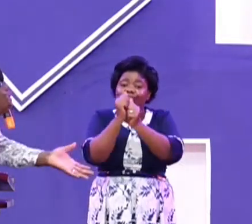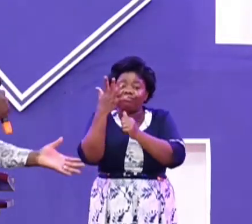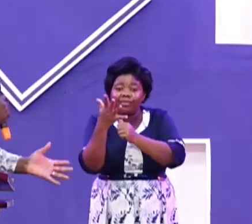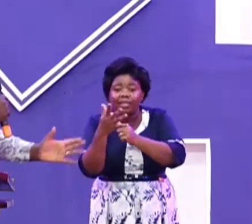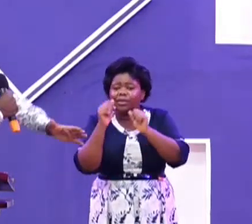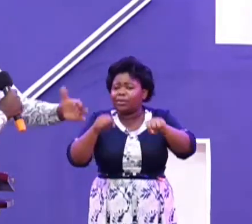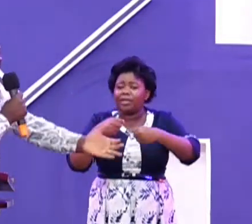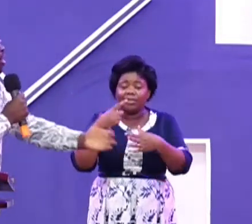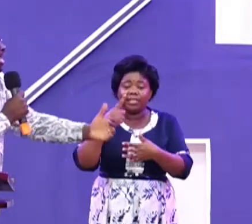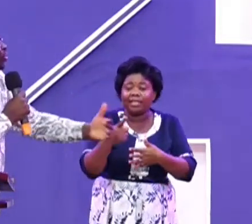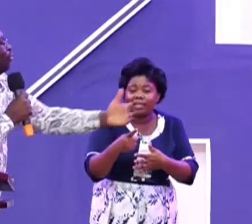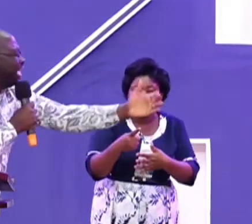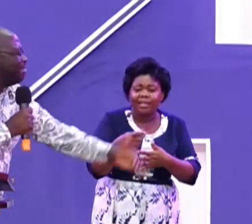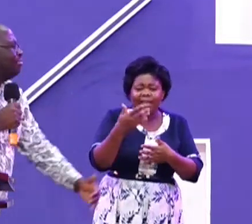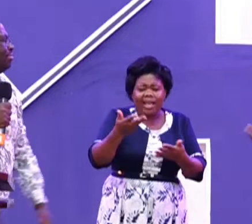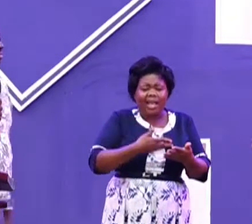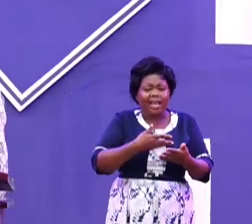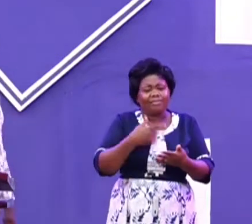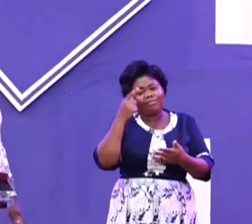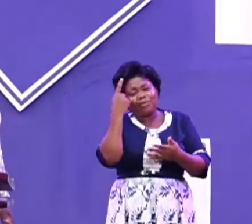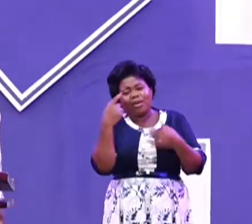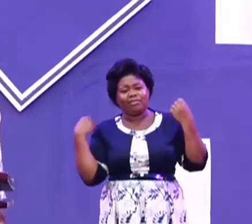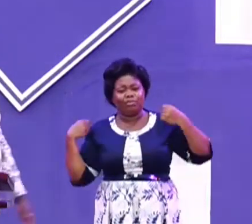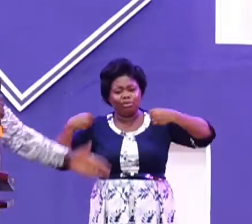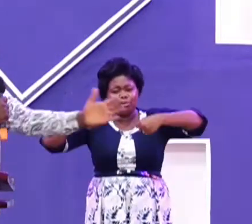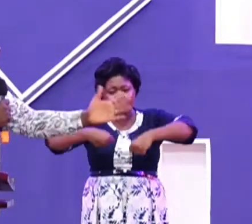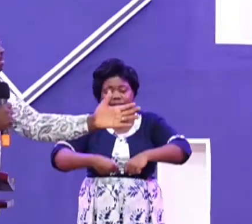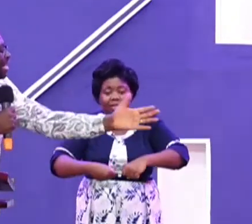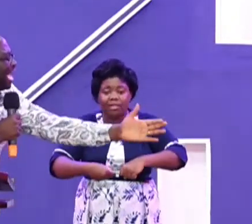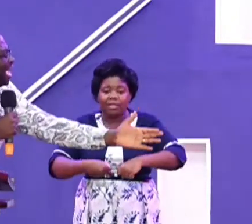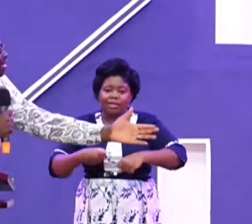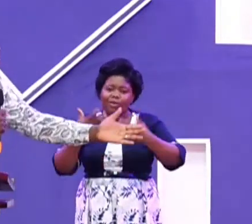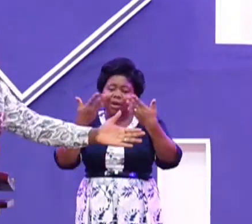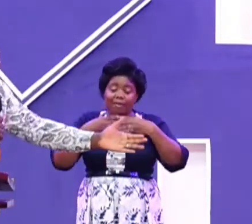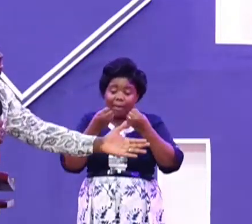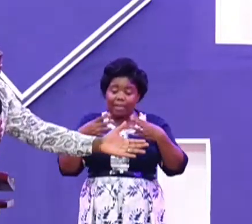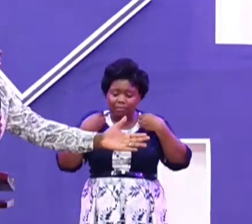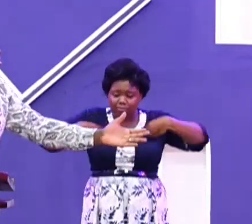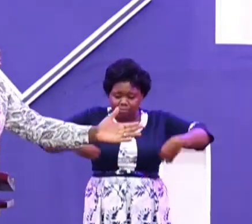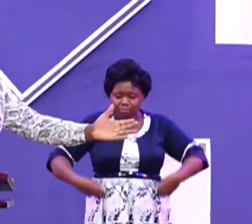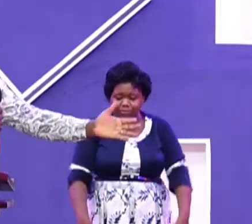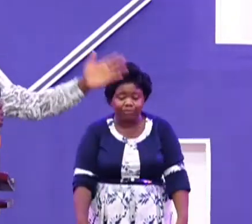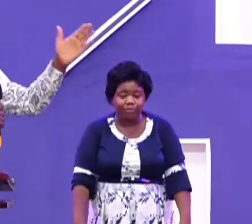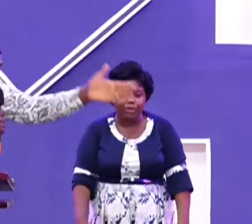someone a gamba. You cannot say. Suit let me give him one suit. Every tete you make. You have dresses.